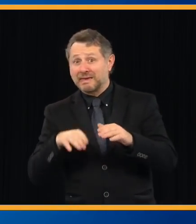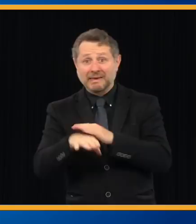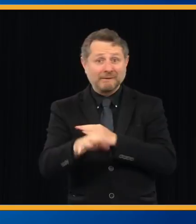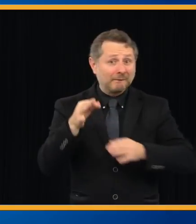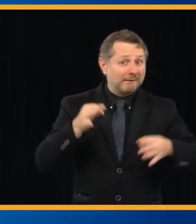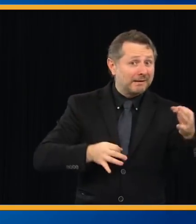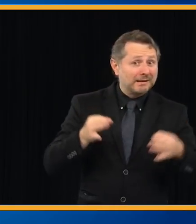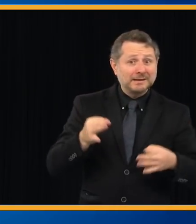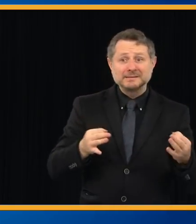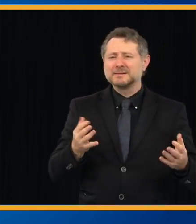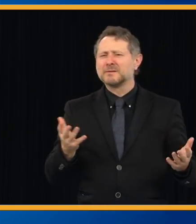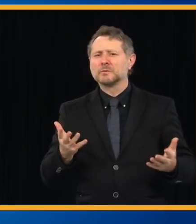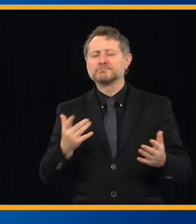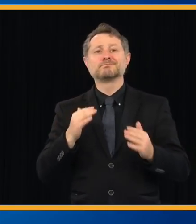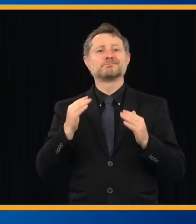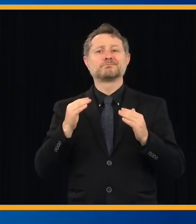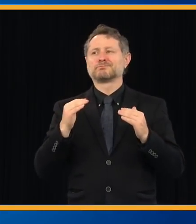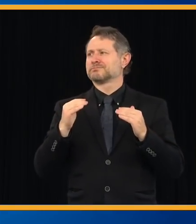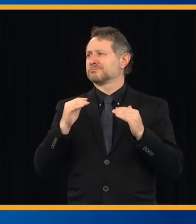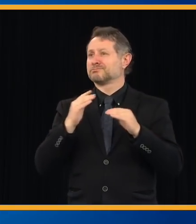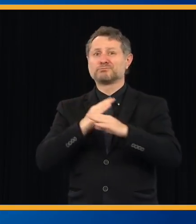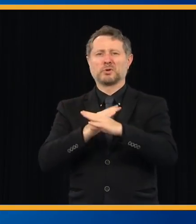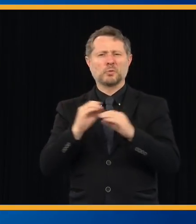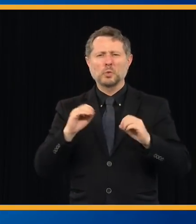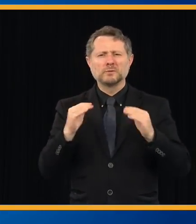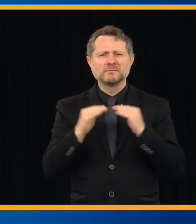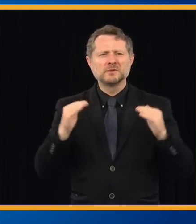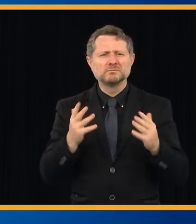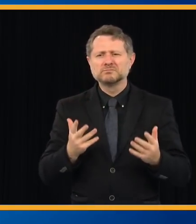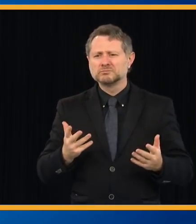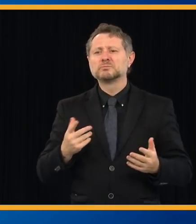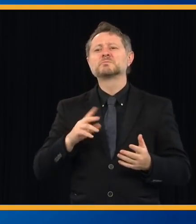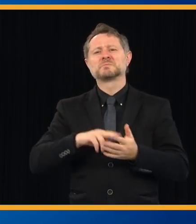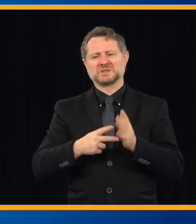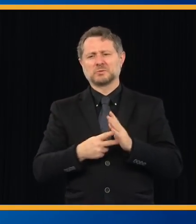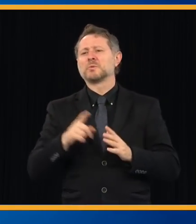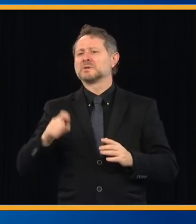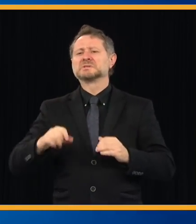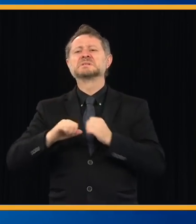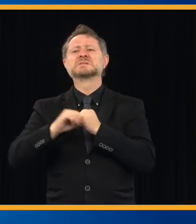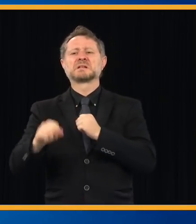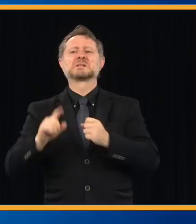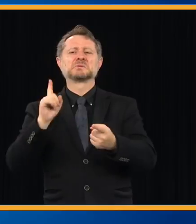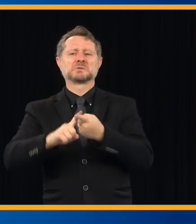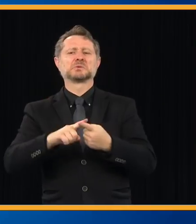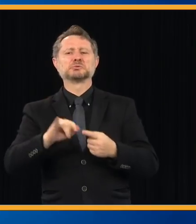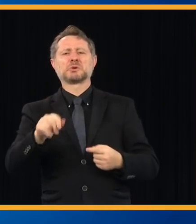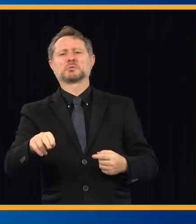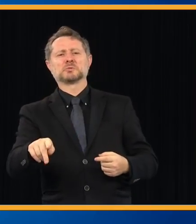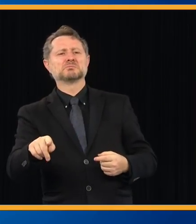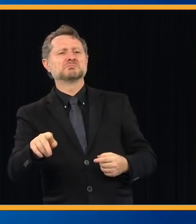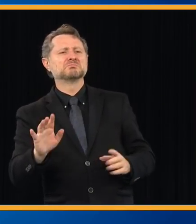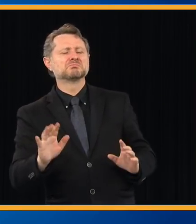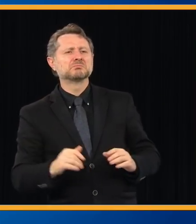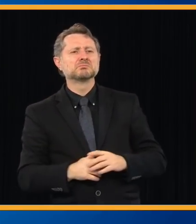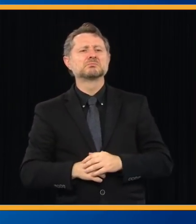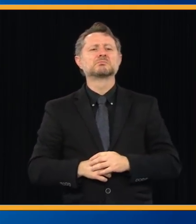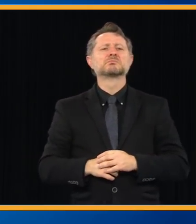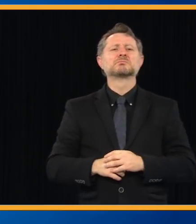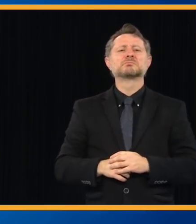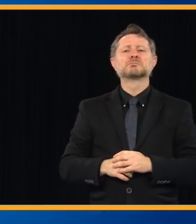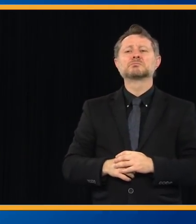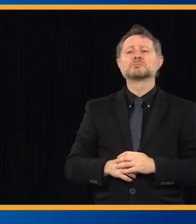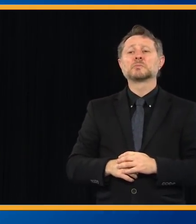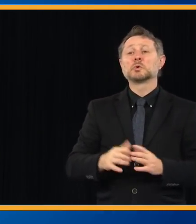So we will extend that window for people to bring their case. The good news on the overall is